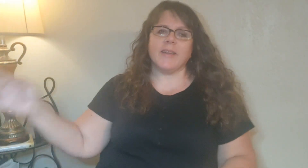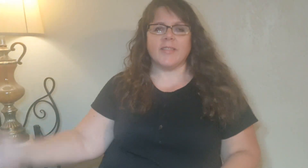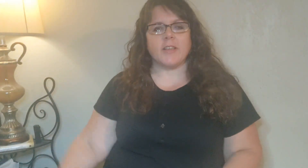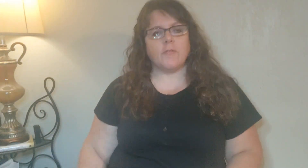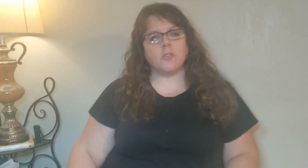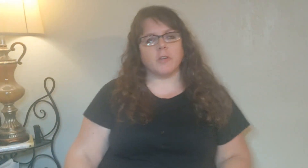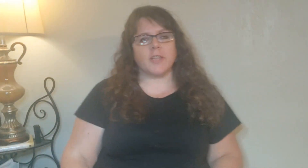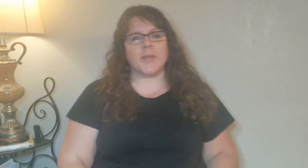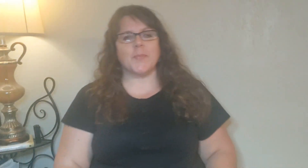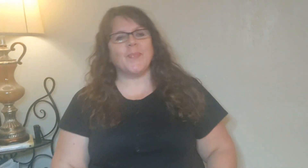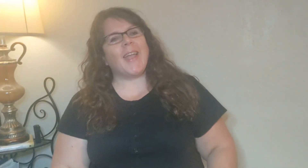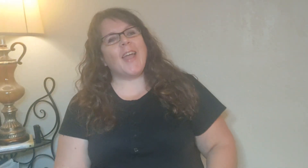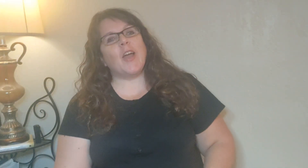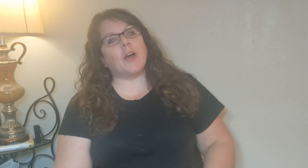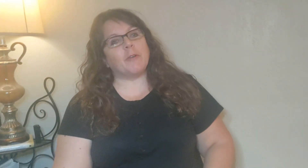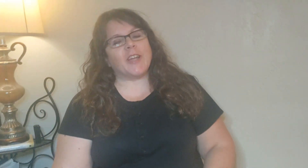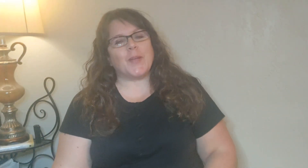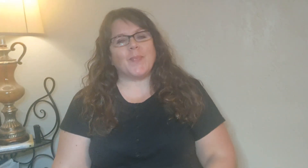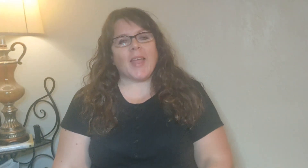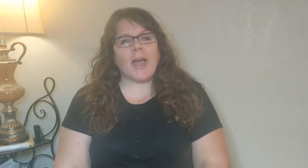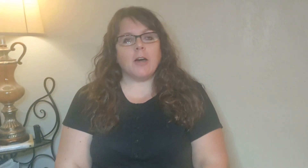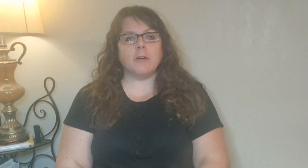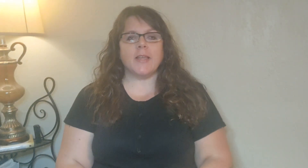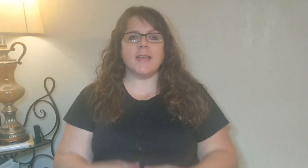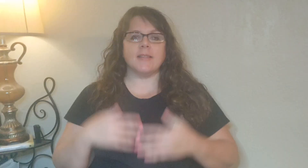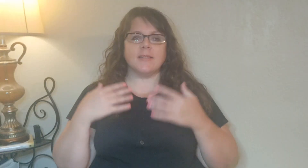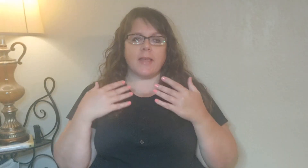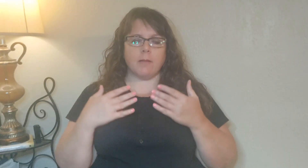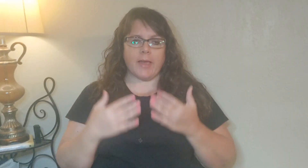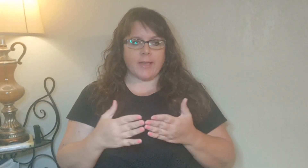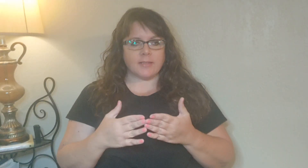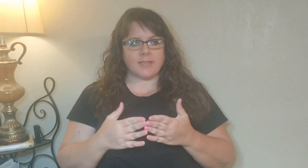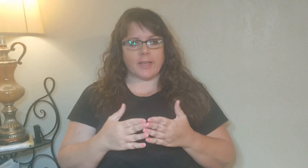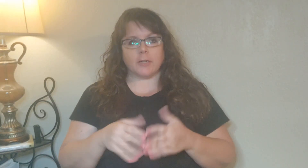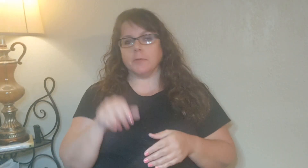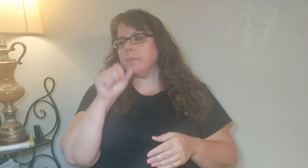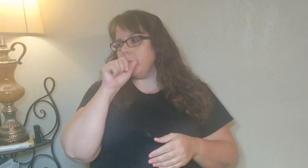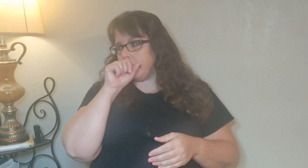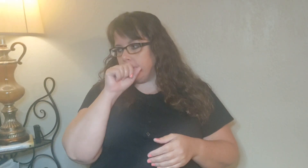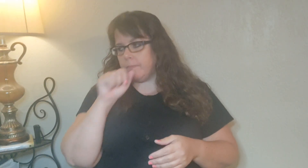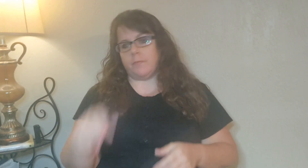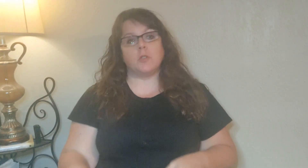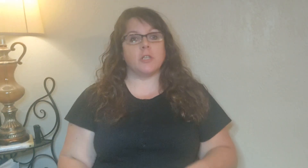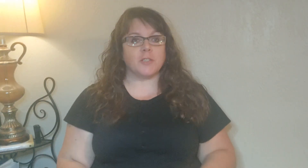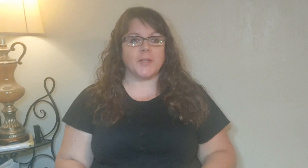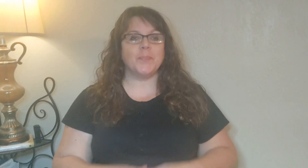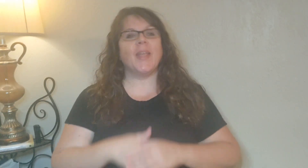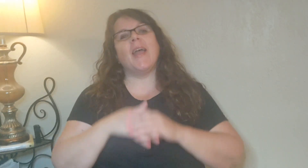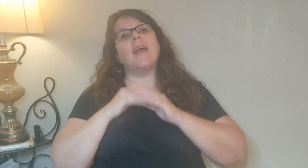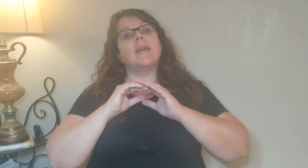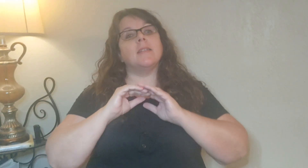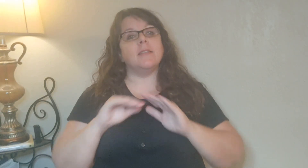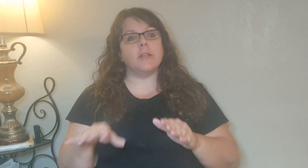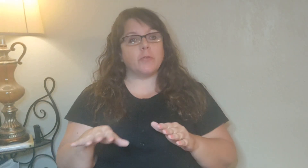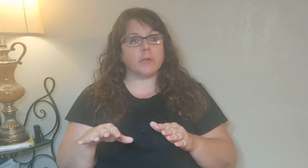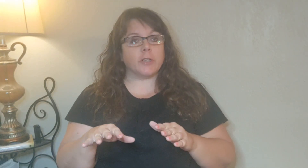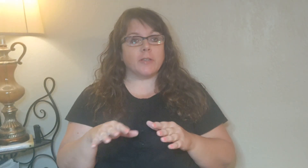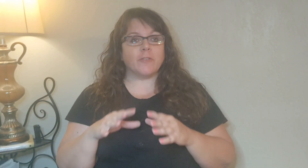Hi, thank you for joining me. All right, how is ASL, excuse me, different